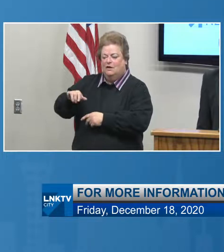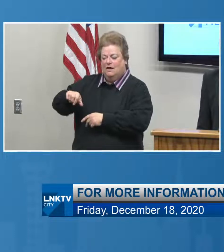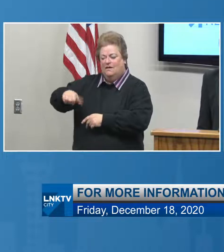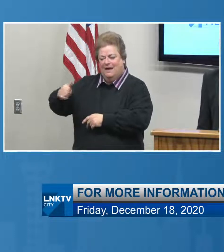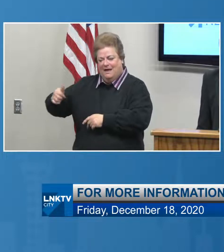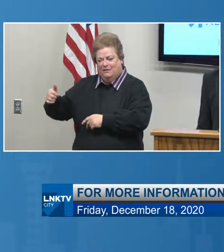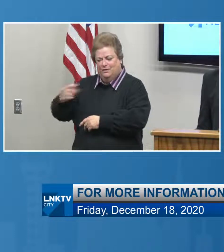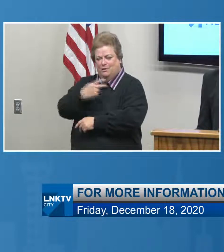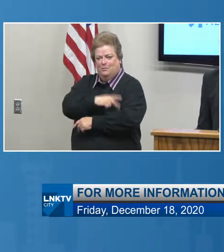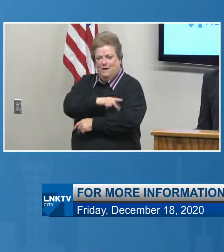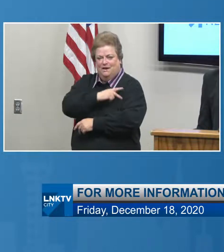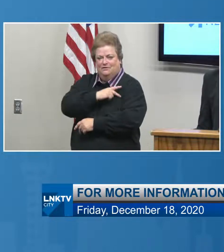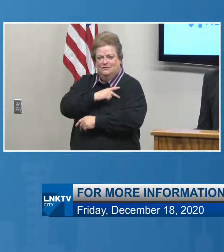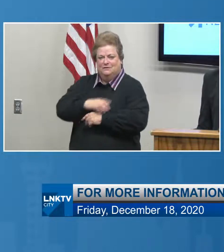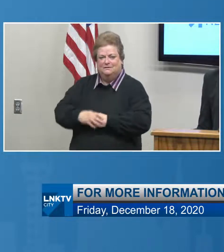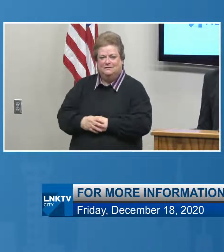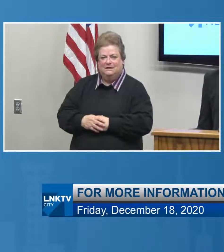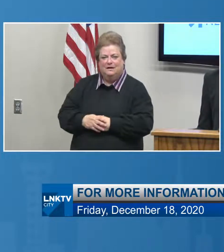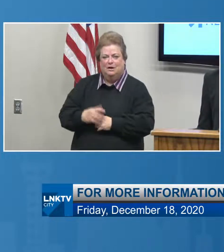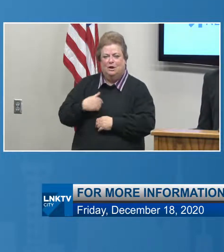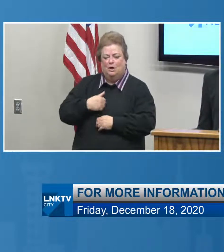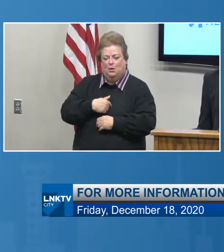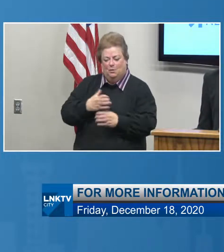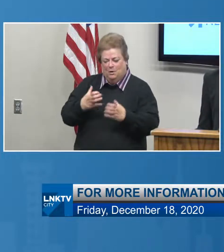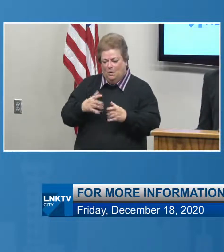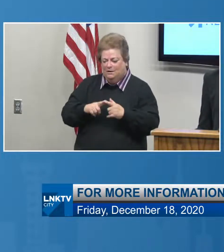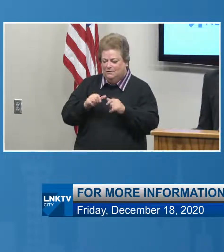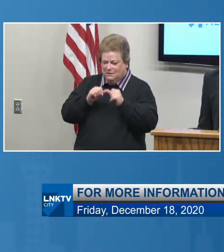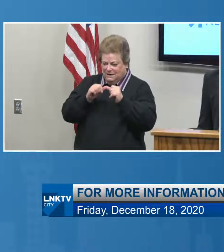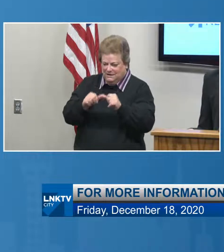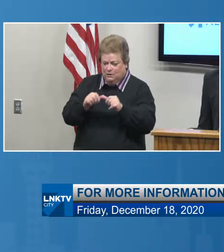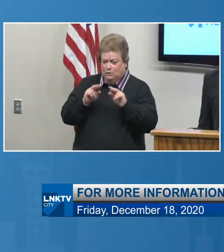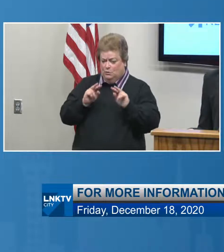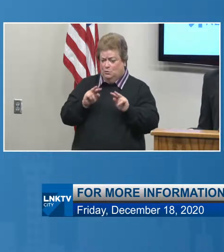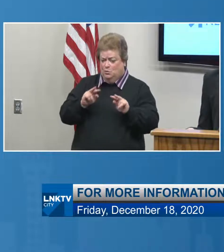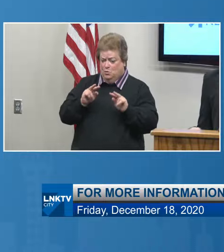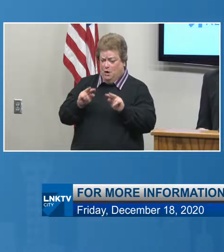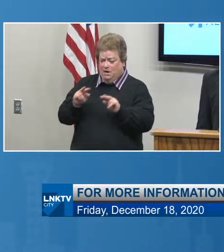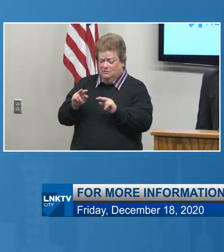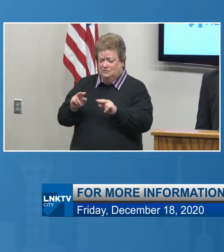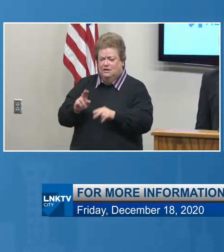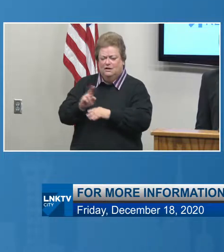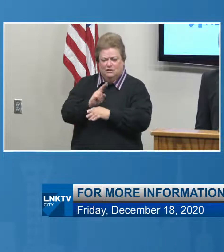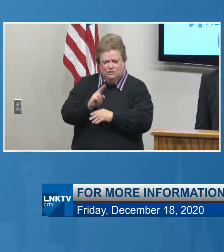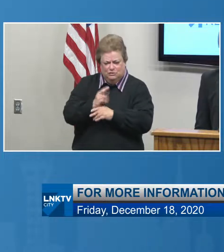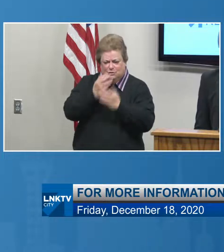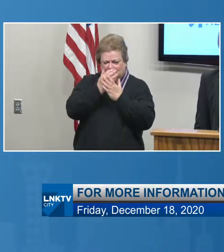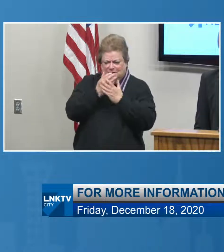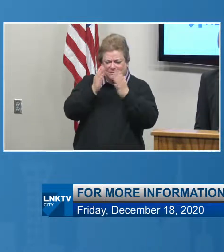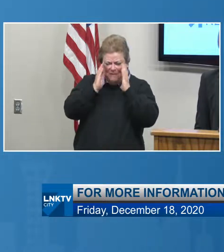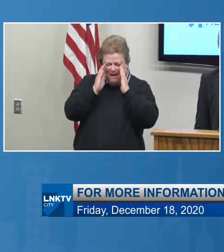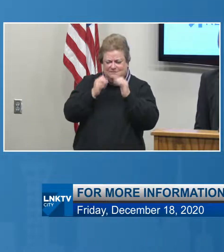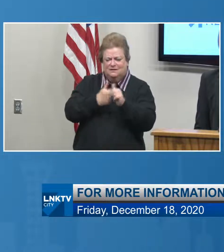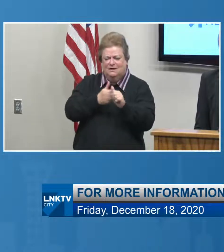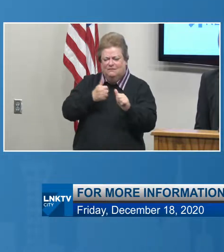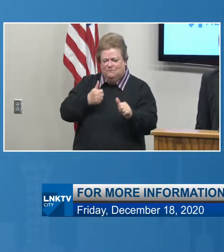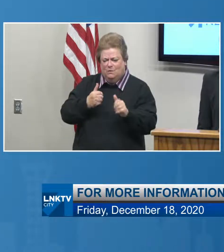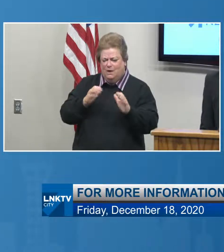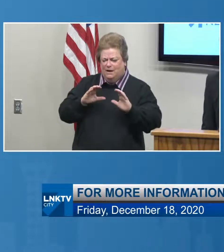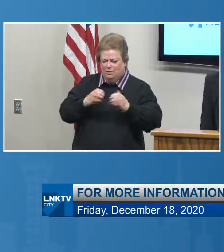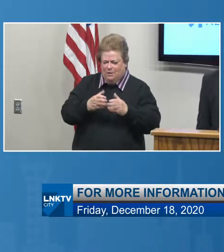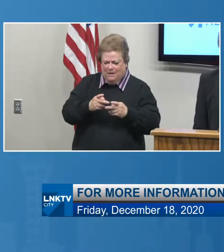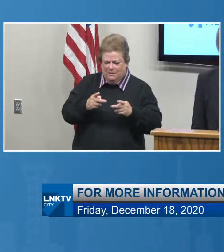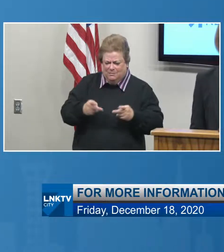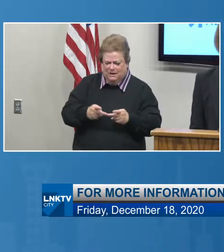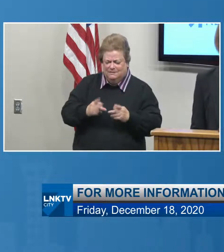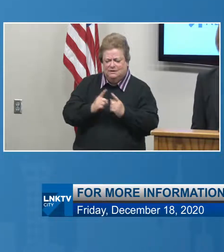patients. My ask is that we continue to be vigilant. The masking, avoiding crowded spaces, social